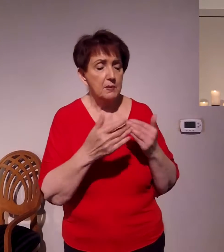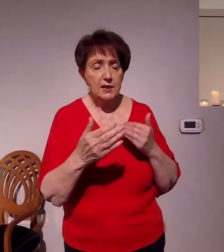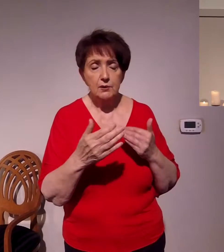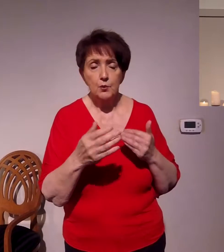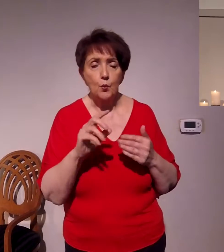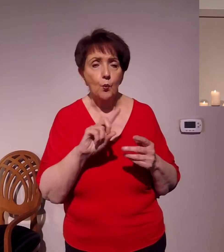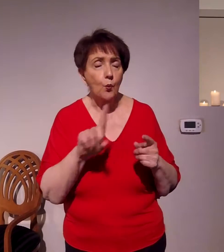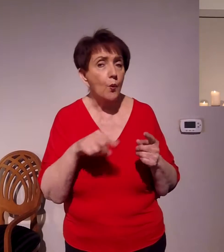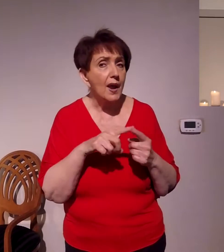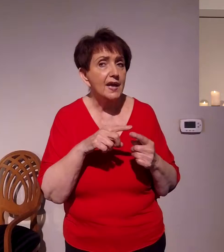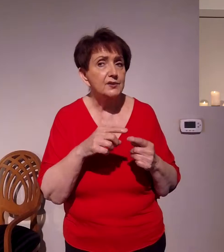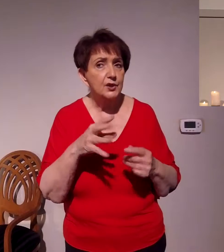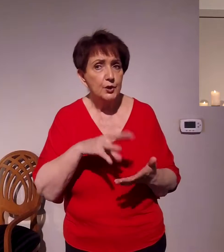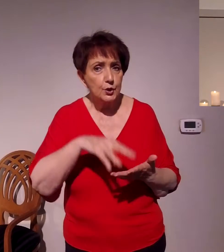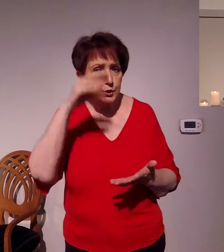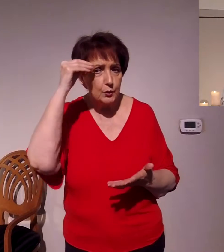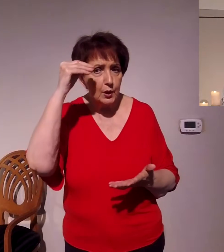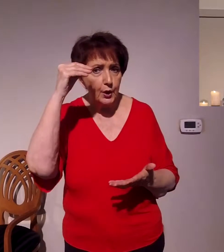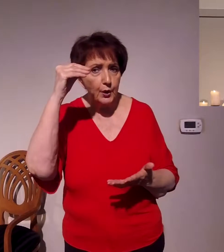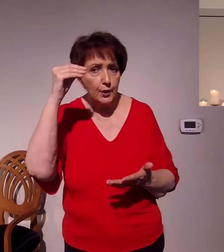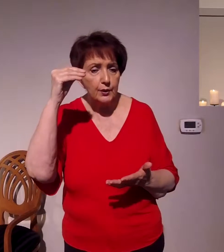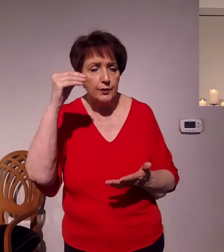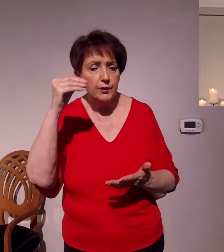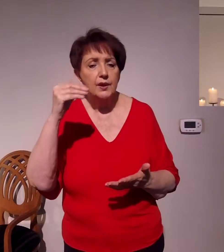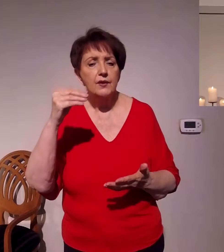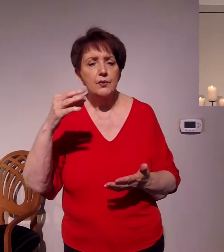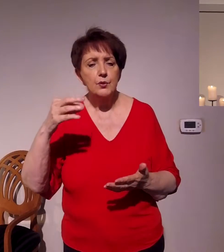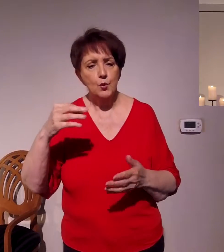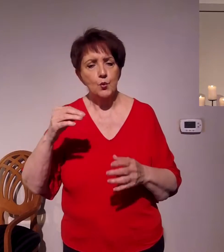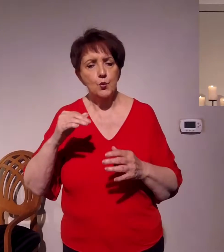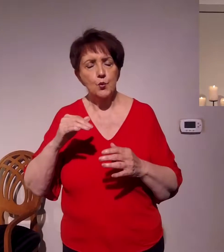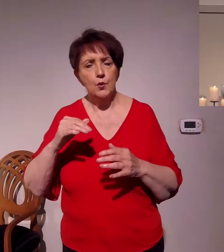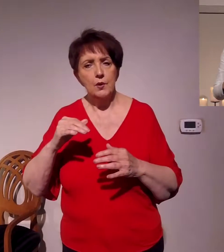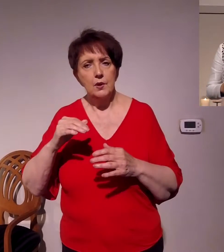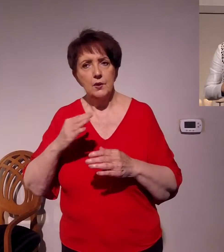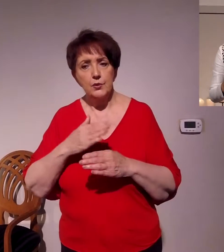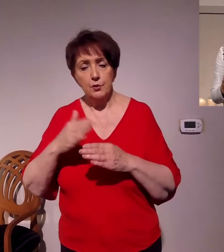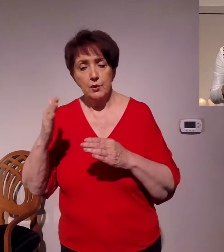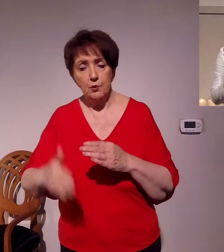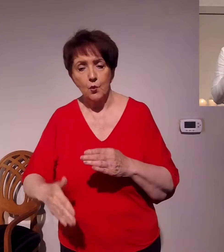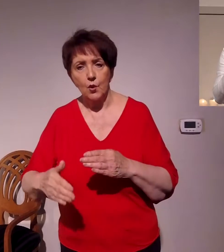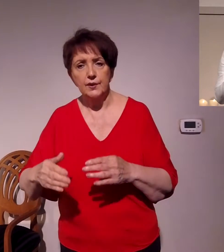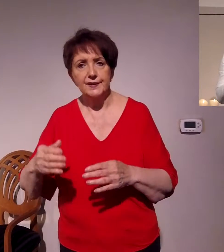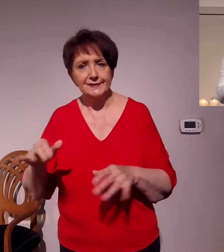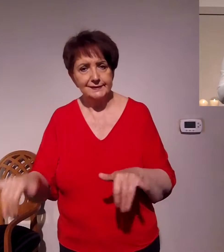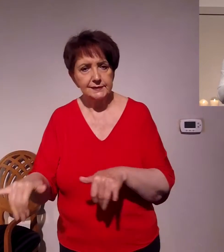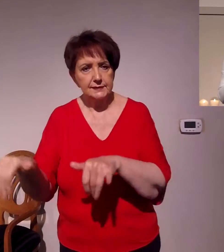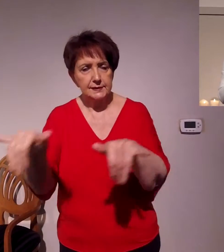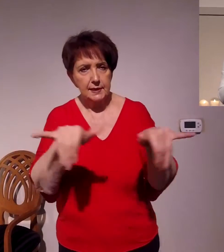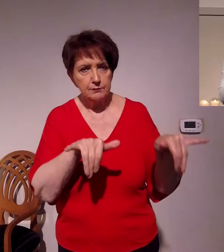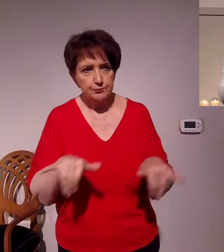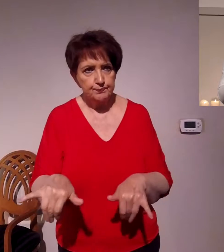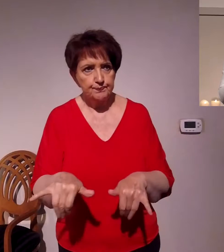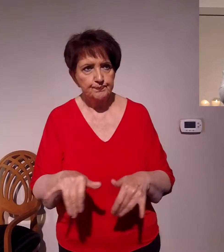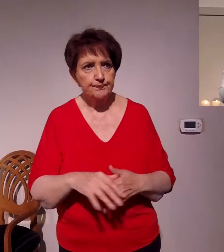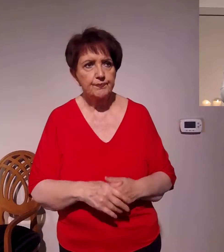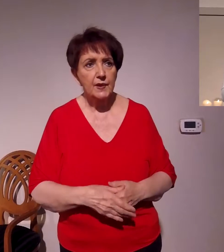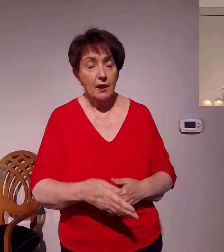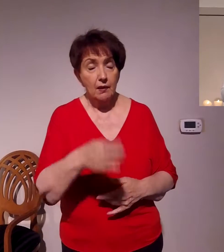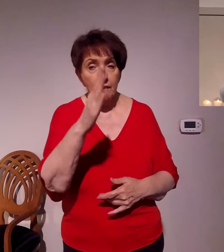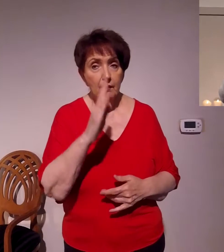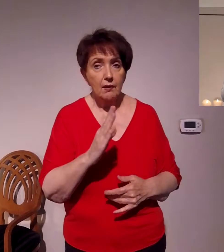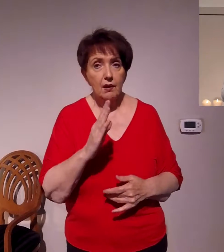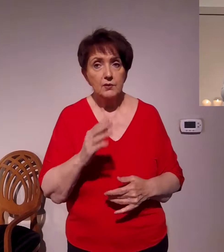this, you reap the same reward. So, in other words, God will